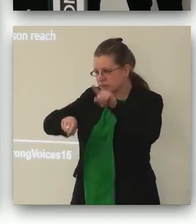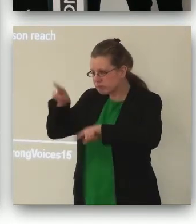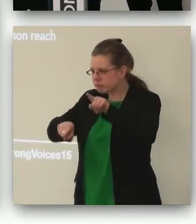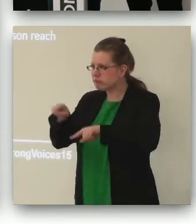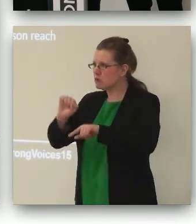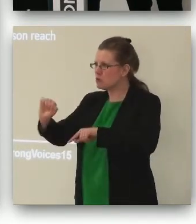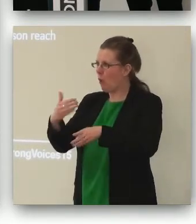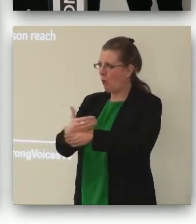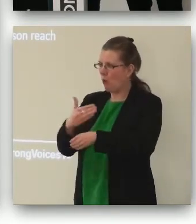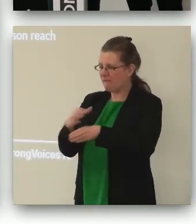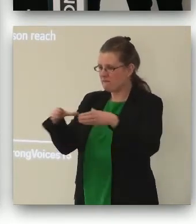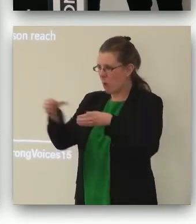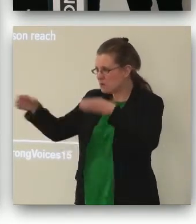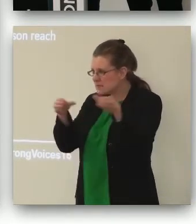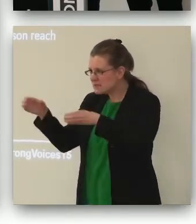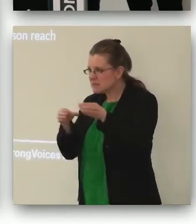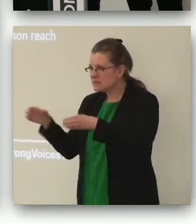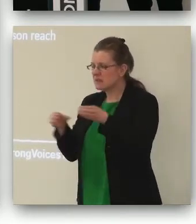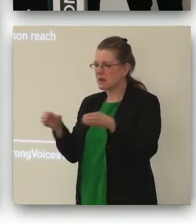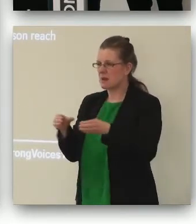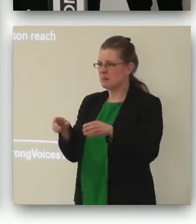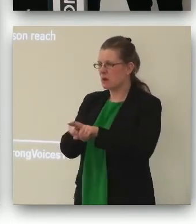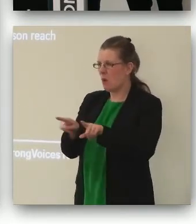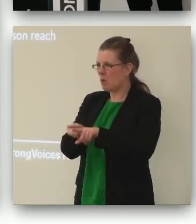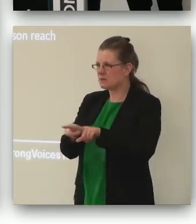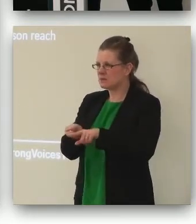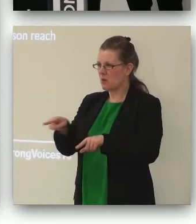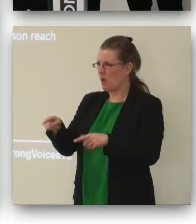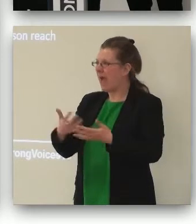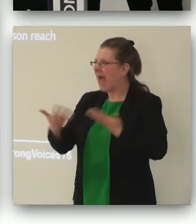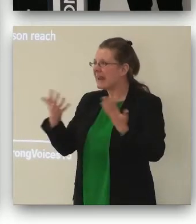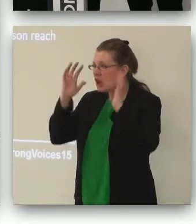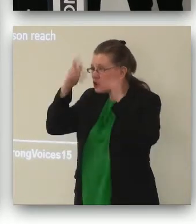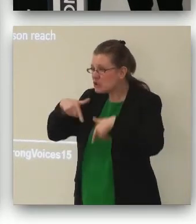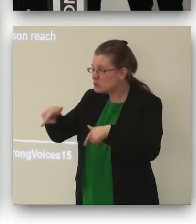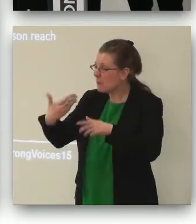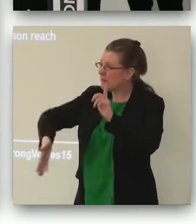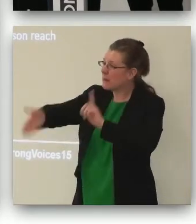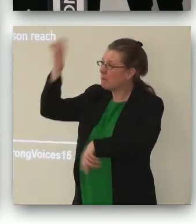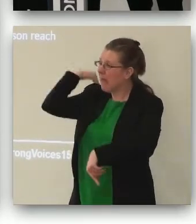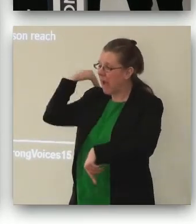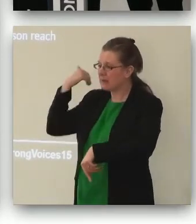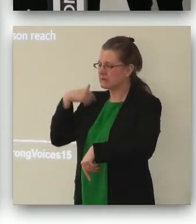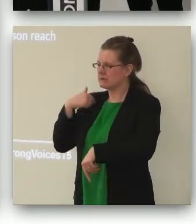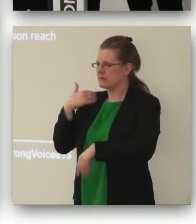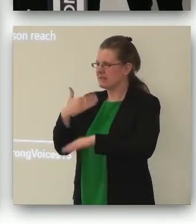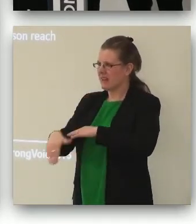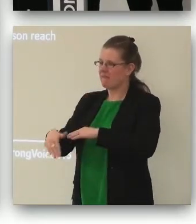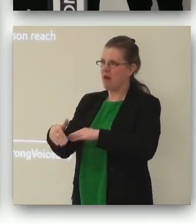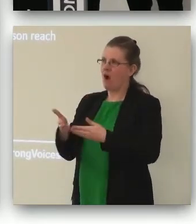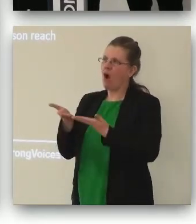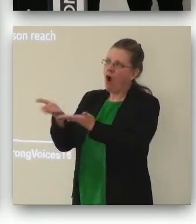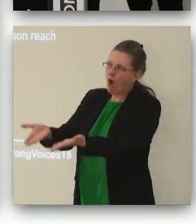workforce, but also to mitigate against any concerns that you might have had in the past that have stopped you from either offering